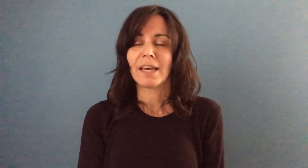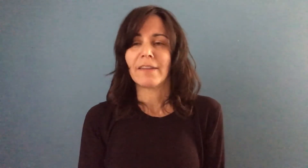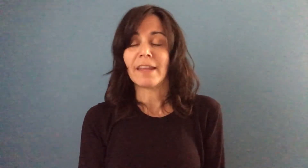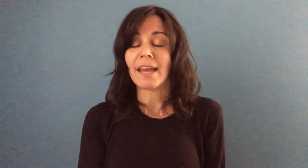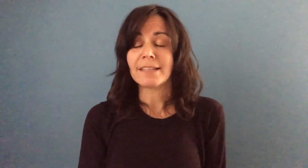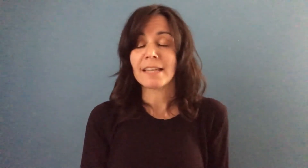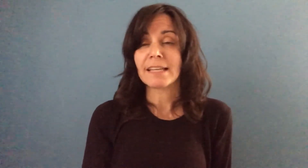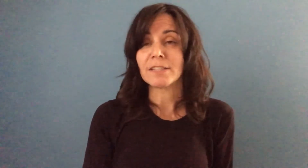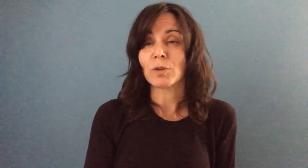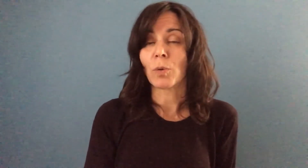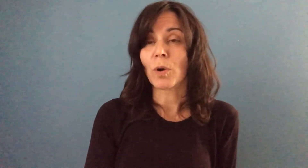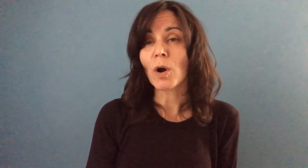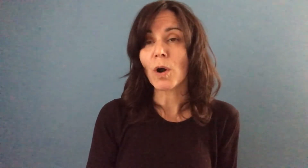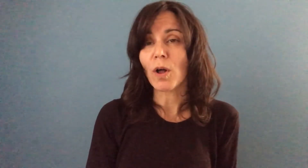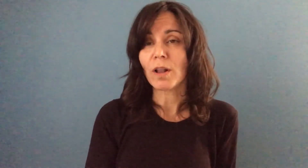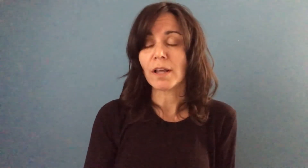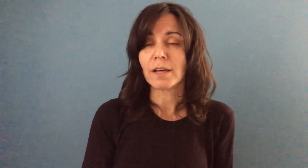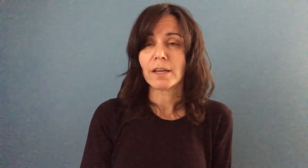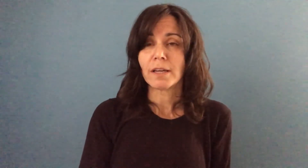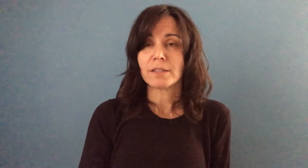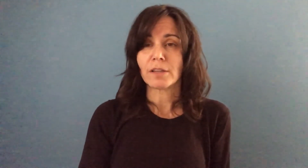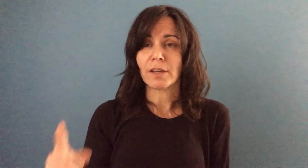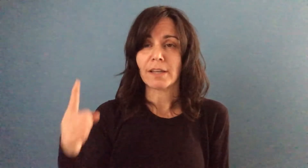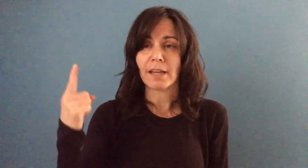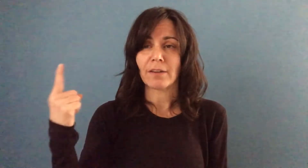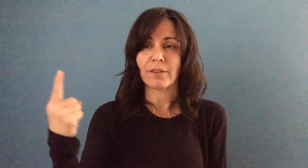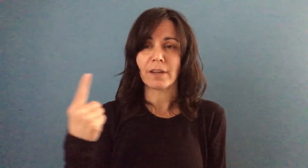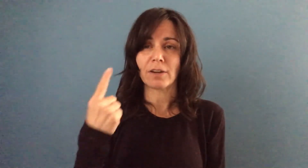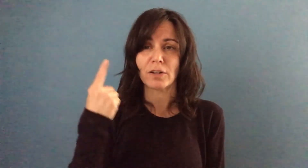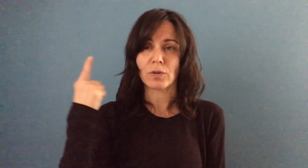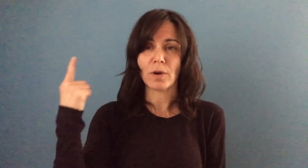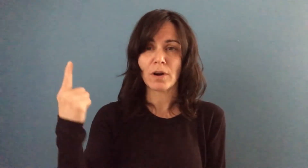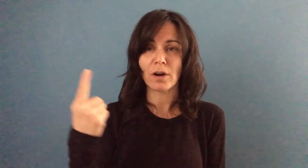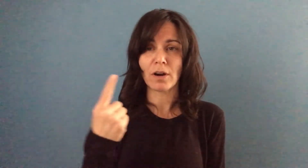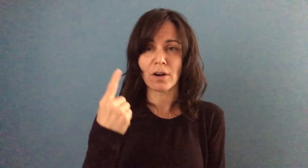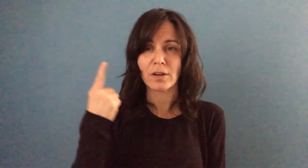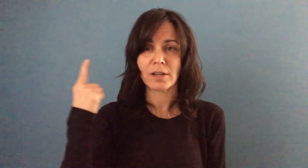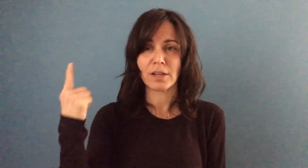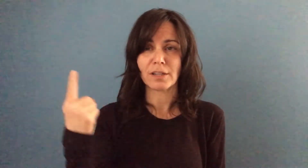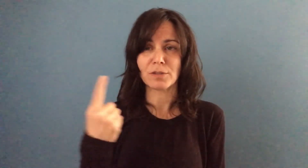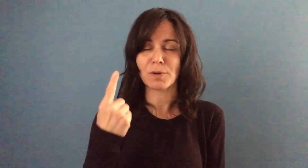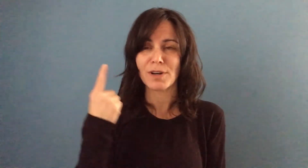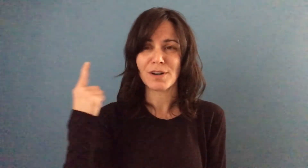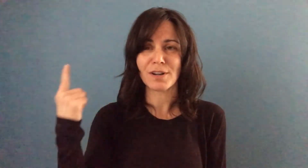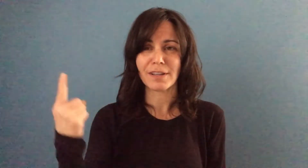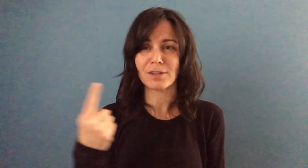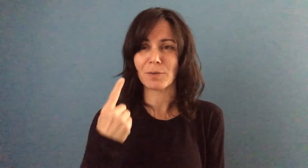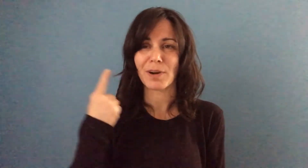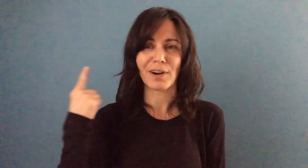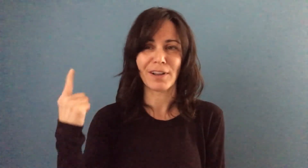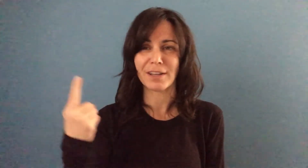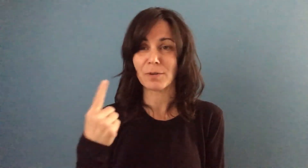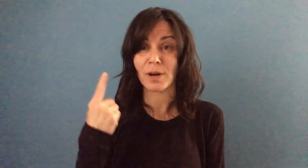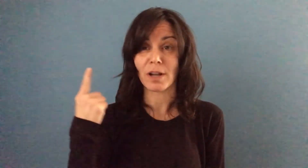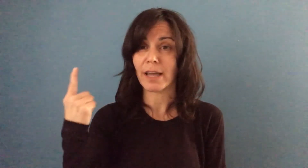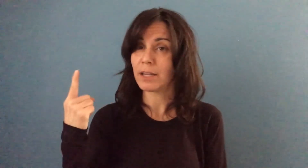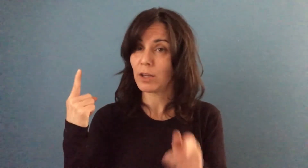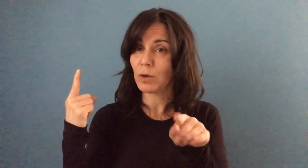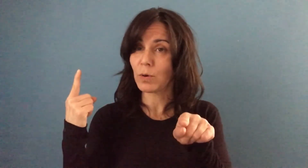The next sign is twirl. So you can take your finger and twirl. You can twirl and twirl and twirl. And you